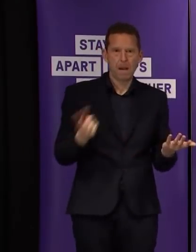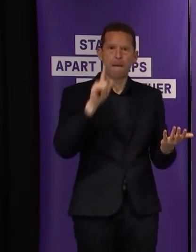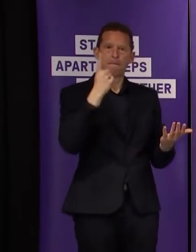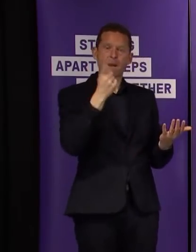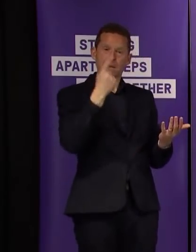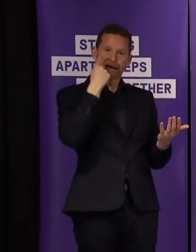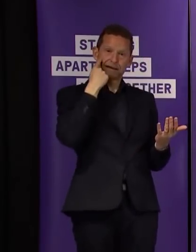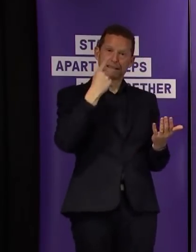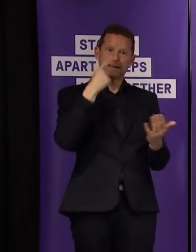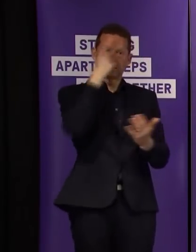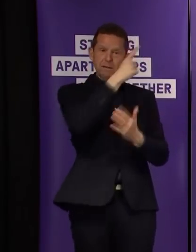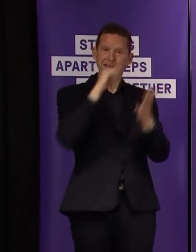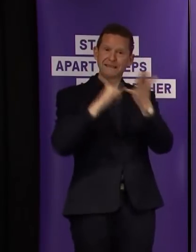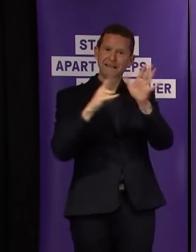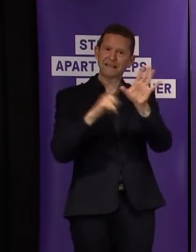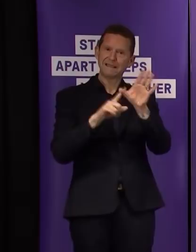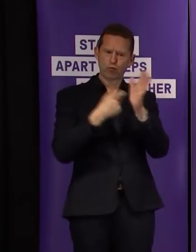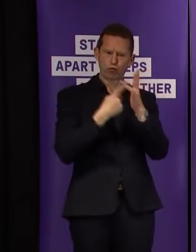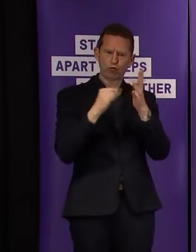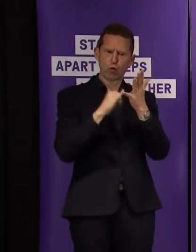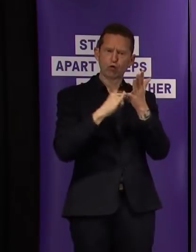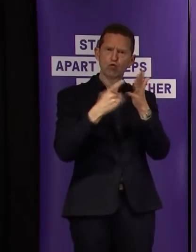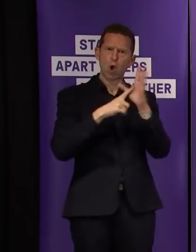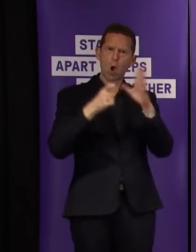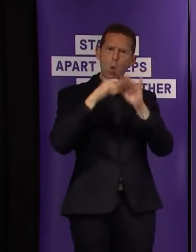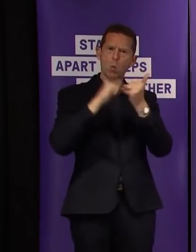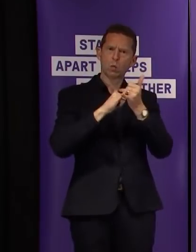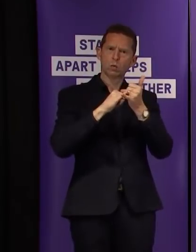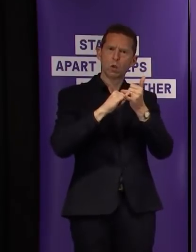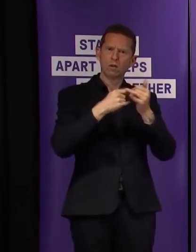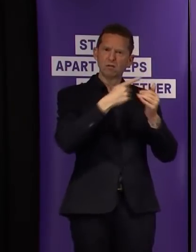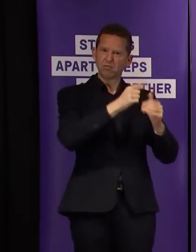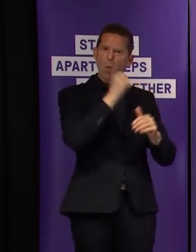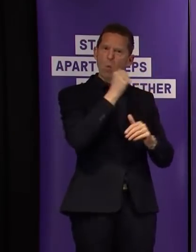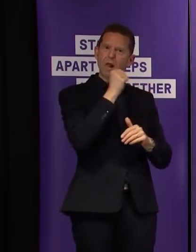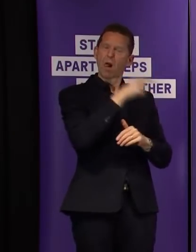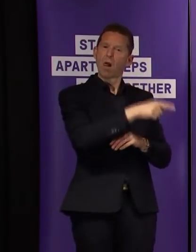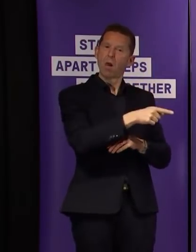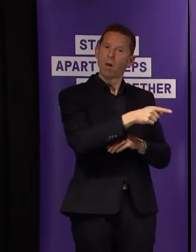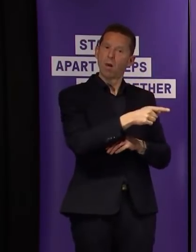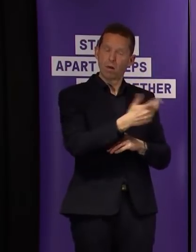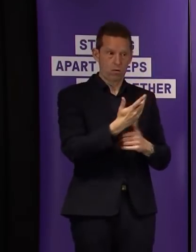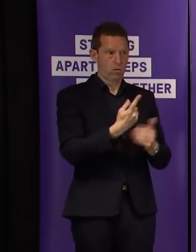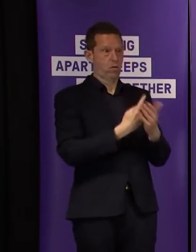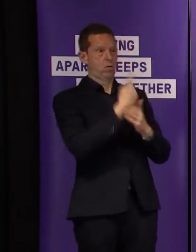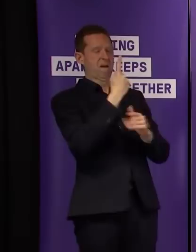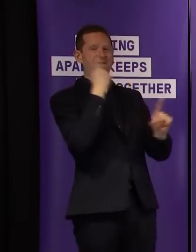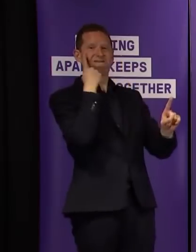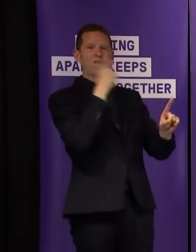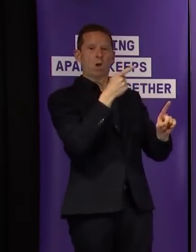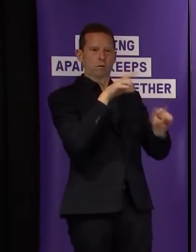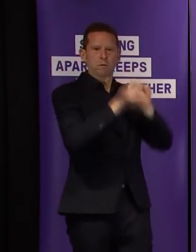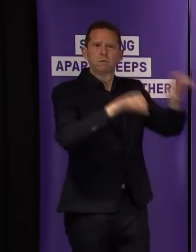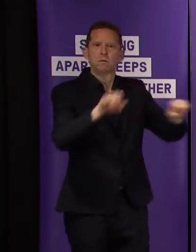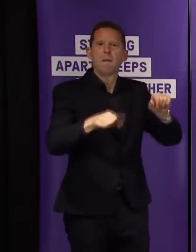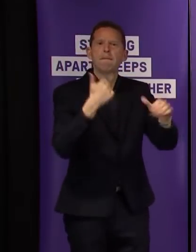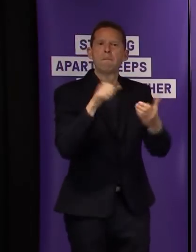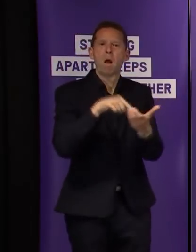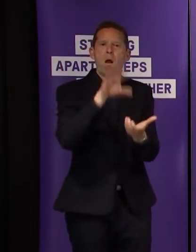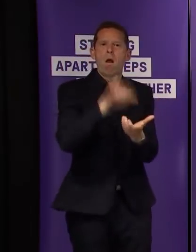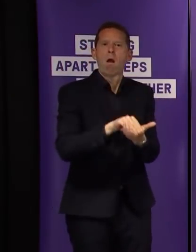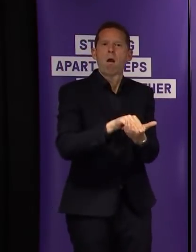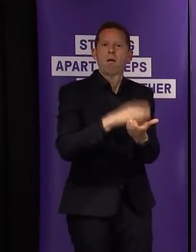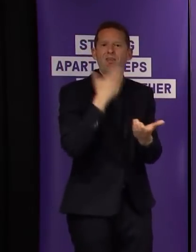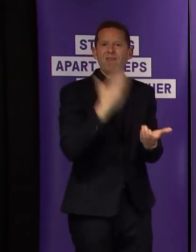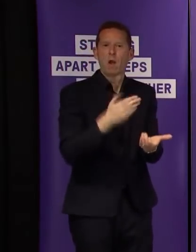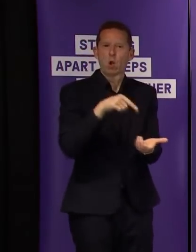look at the Crossroads Hotel. This is very much like the sewage testing. It comes into its own as well, as a trying to get surveillance and a